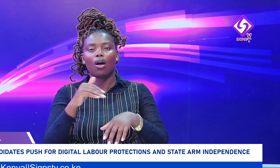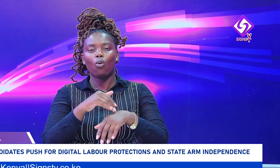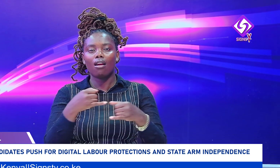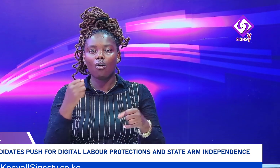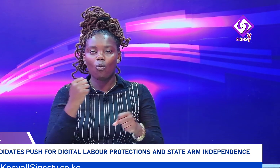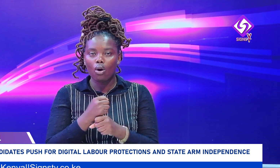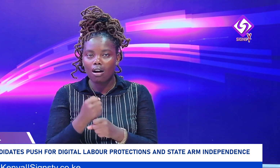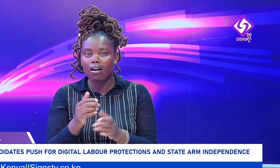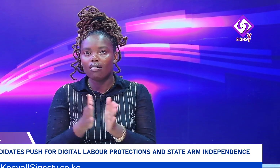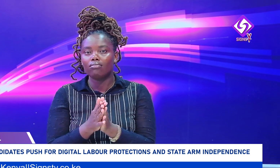He urged